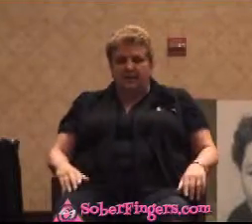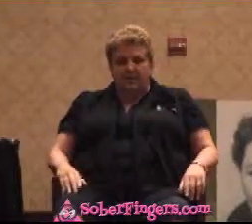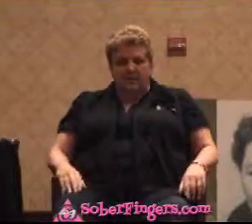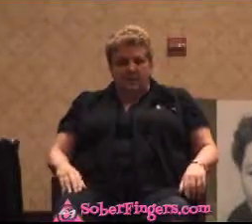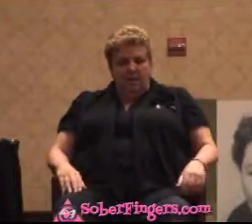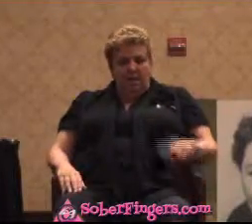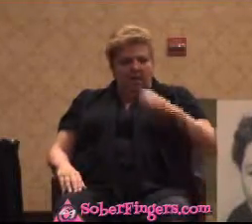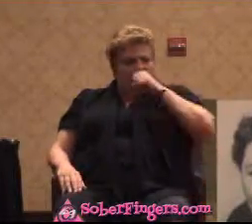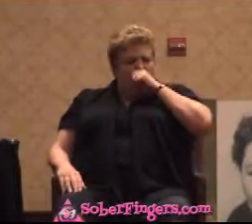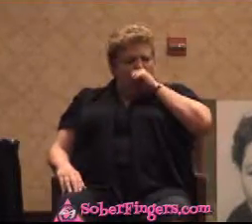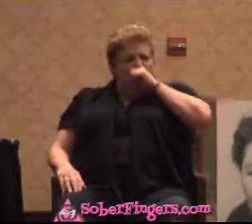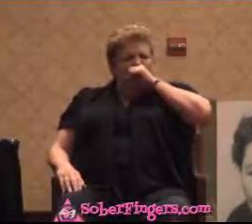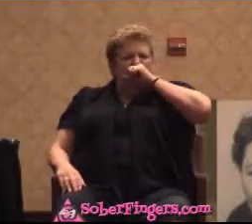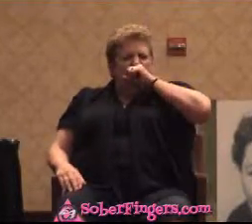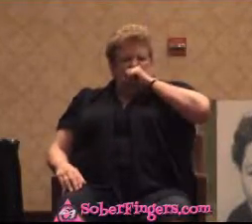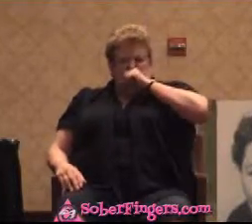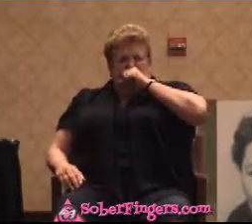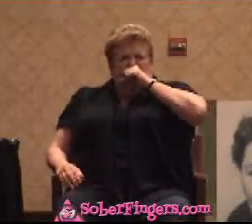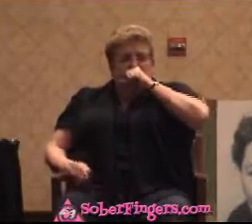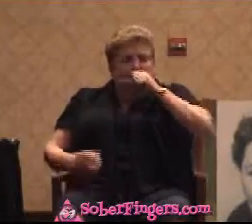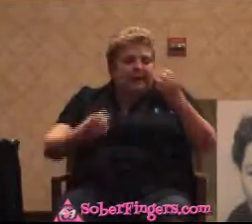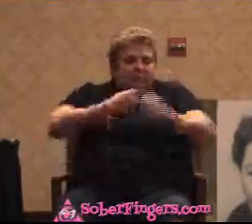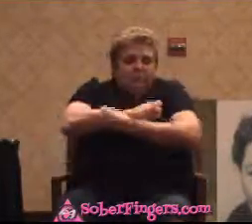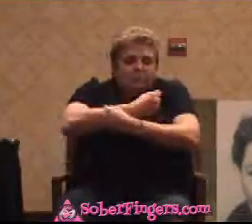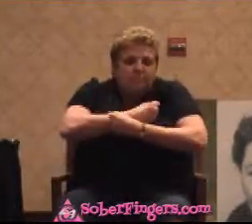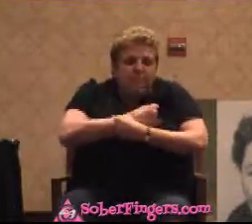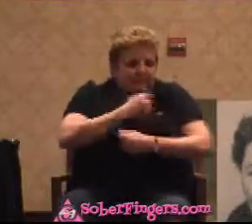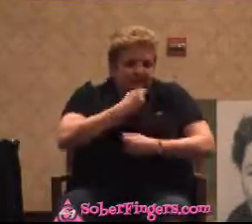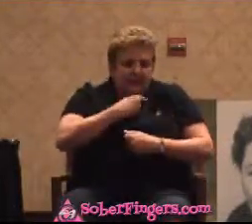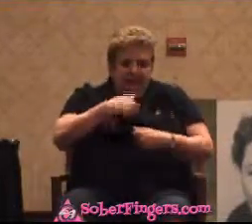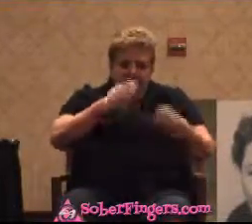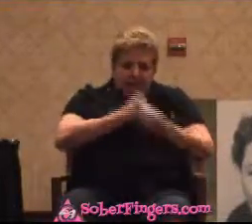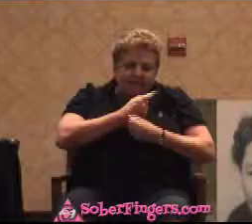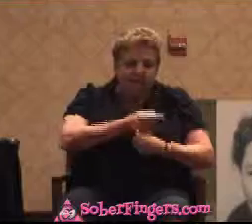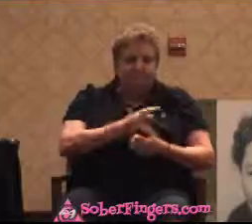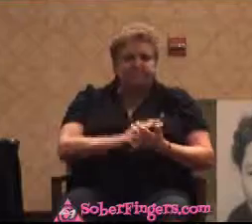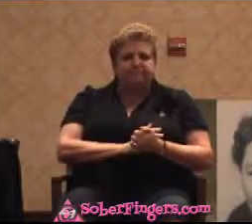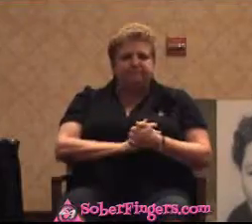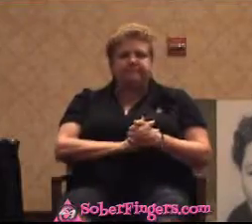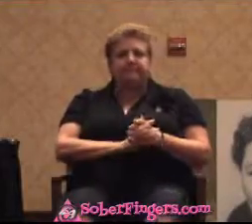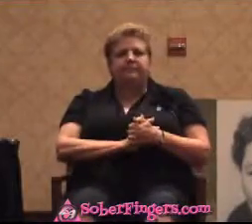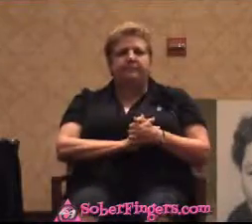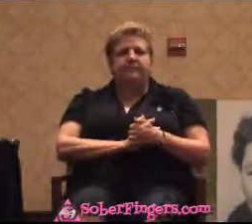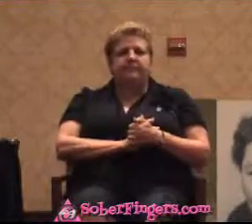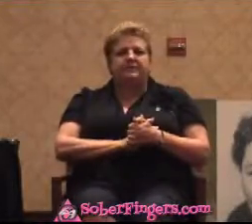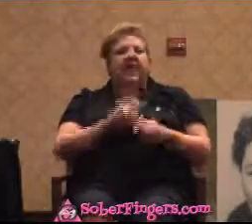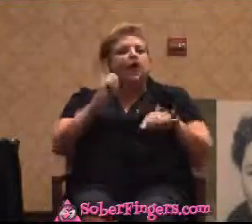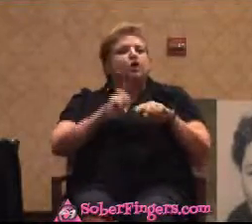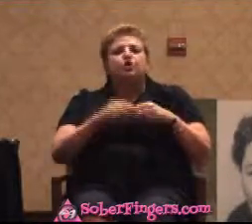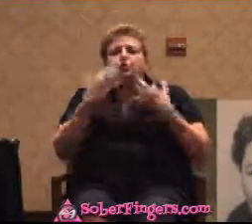And wrapping my arms around him and telling him how much I love him. I couldn't wait.